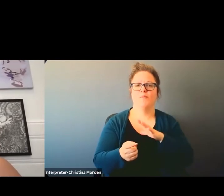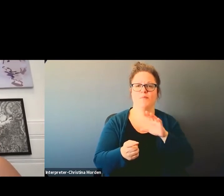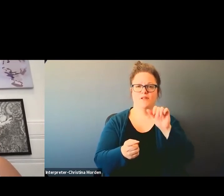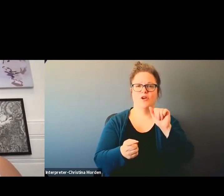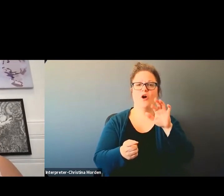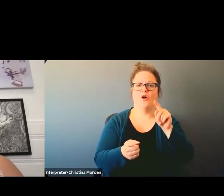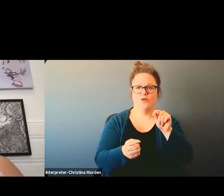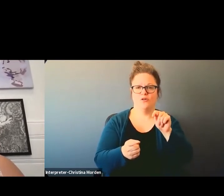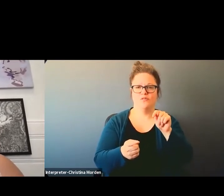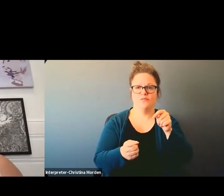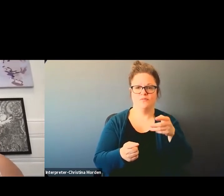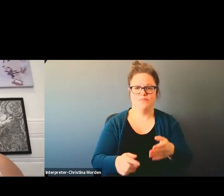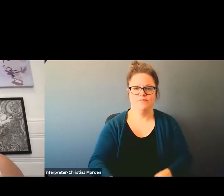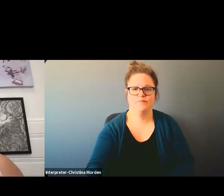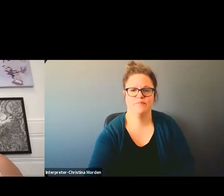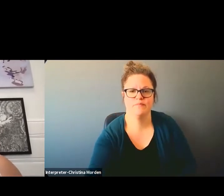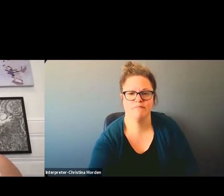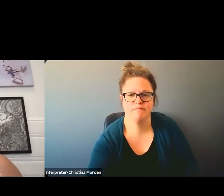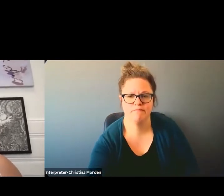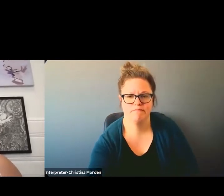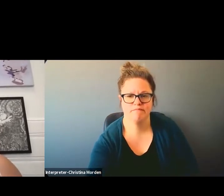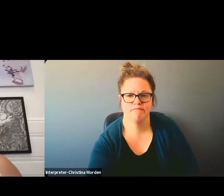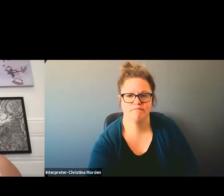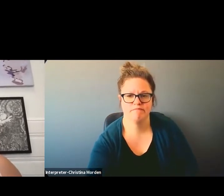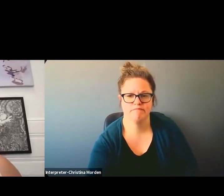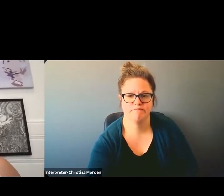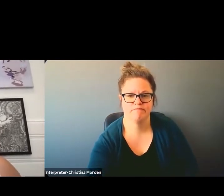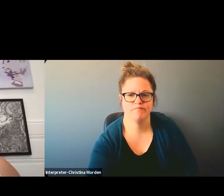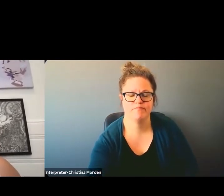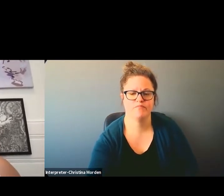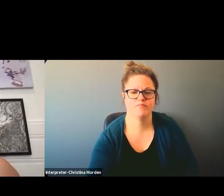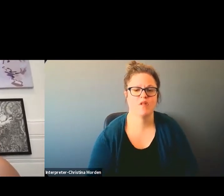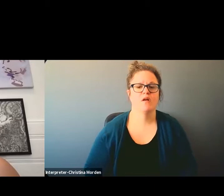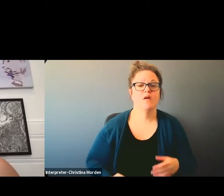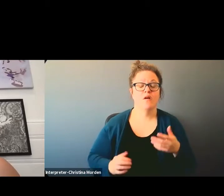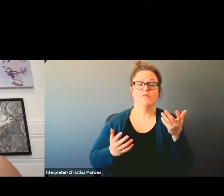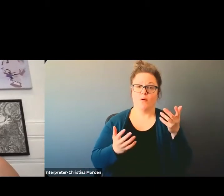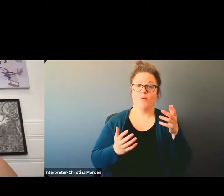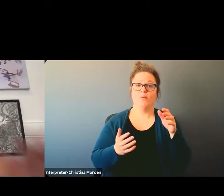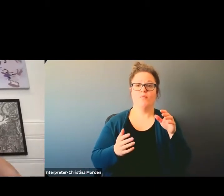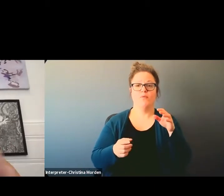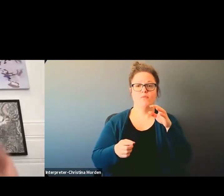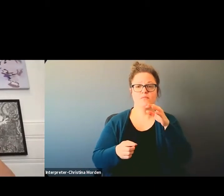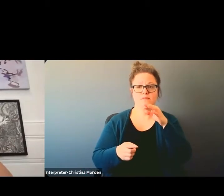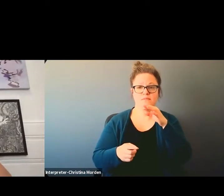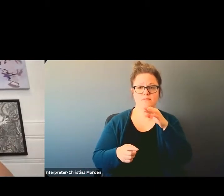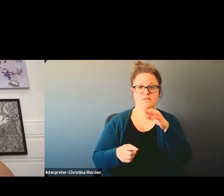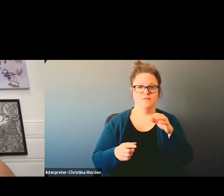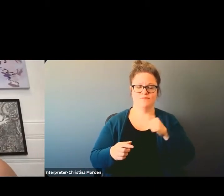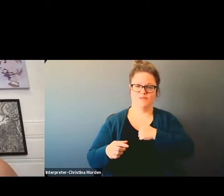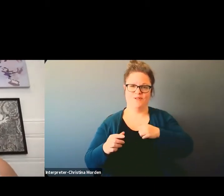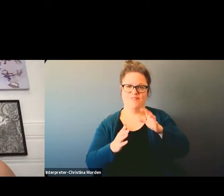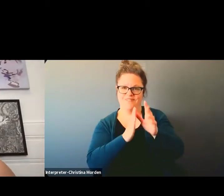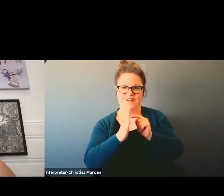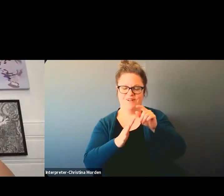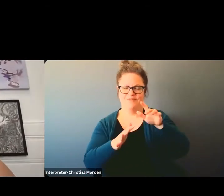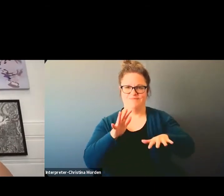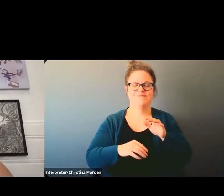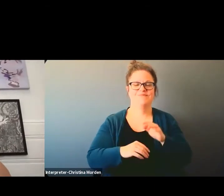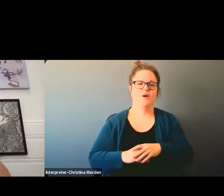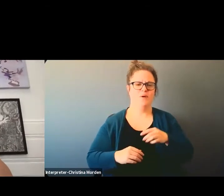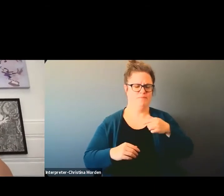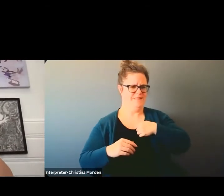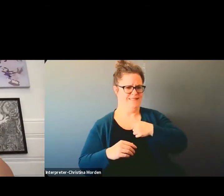Everyone there, the staff, members included. Oh, sorry, little problem with the video there. That was me. Sorry,